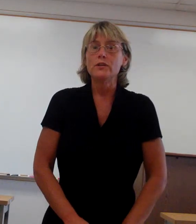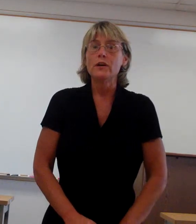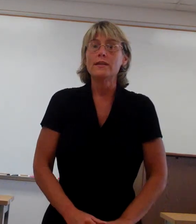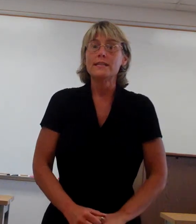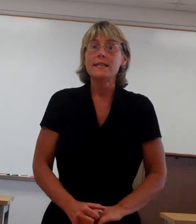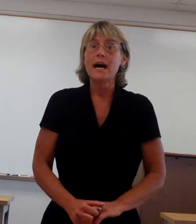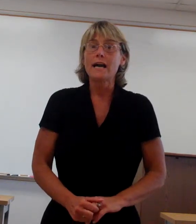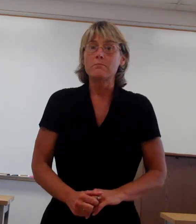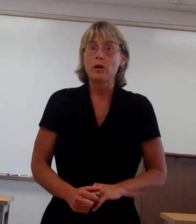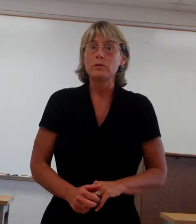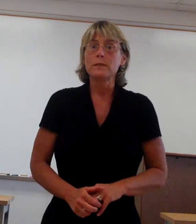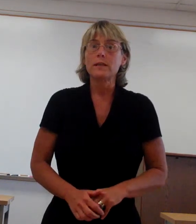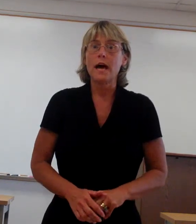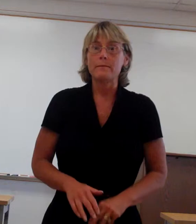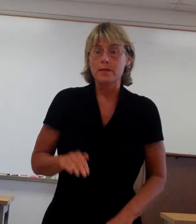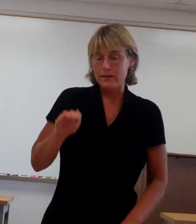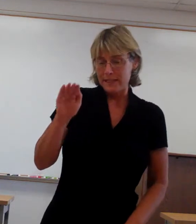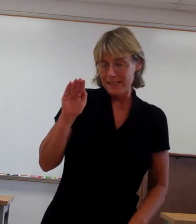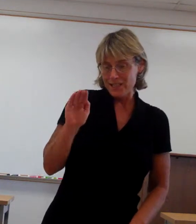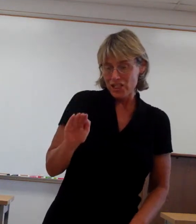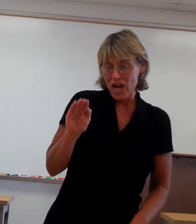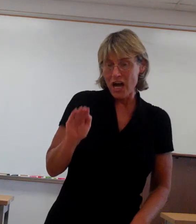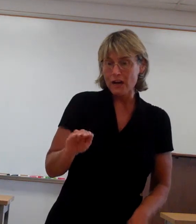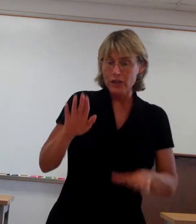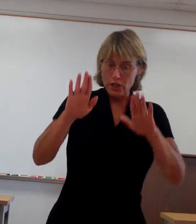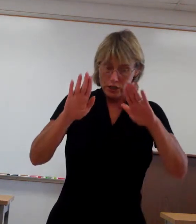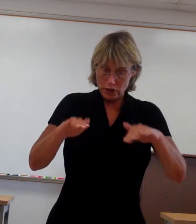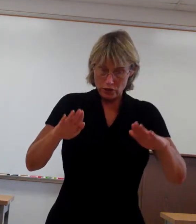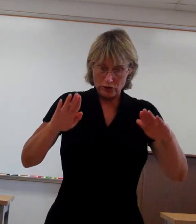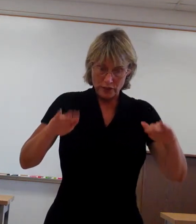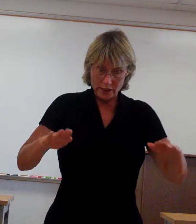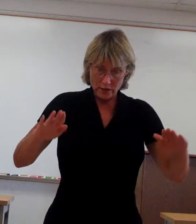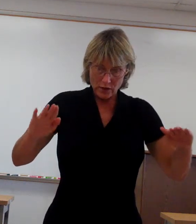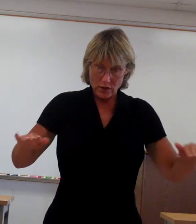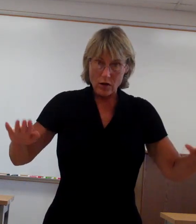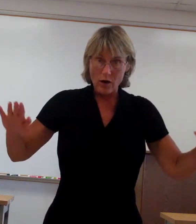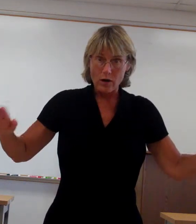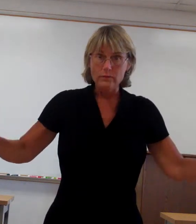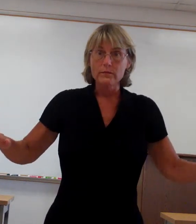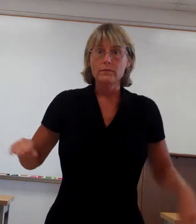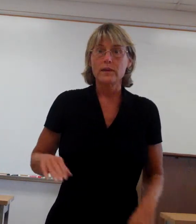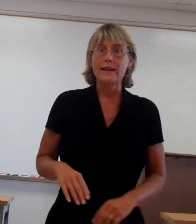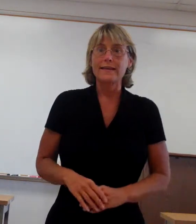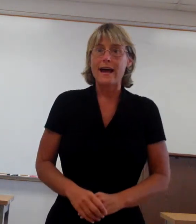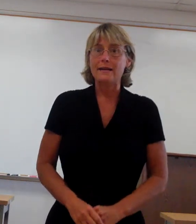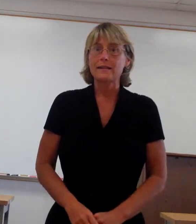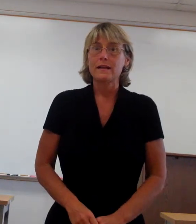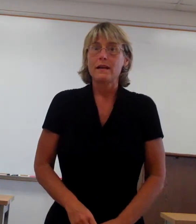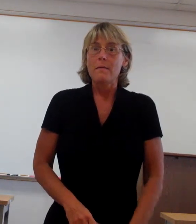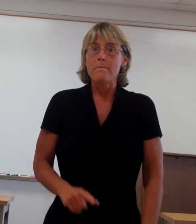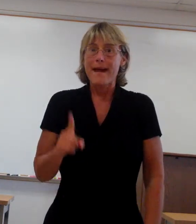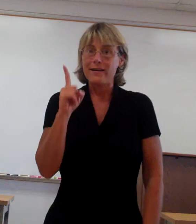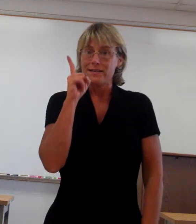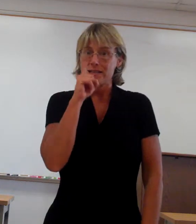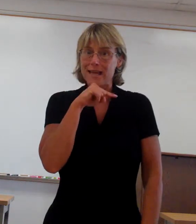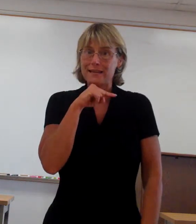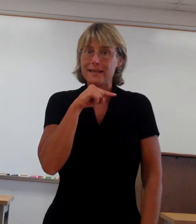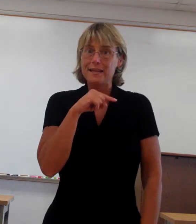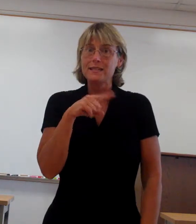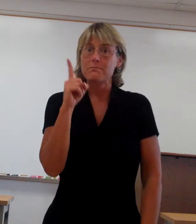the sign multiple times. So this is child, children, like that. Mouse is like this,